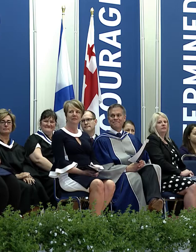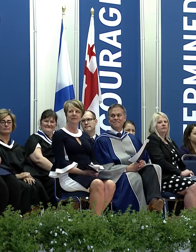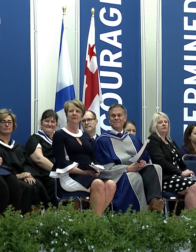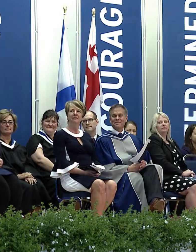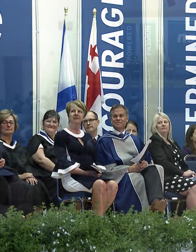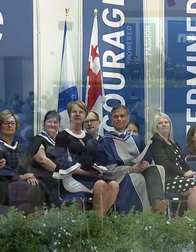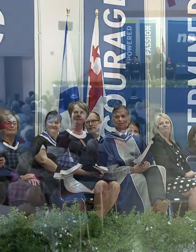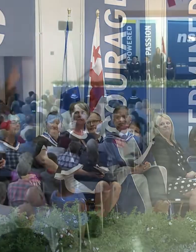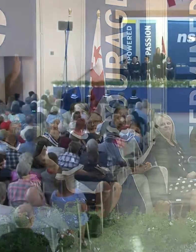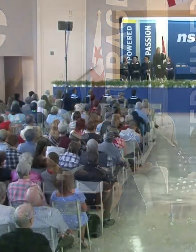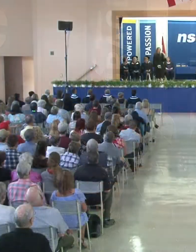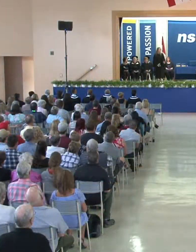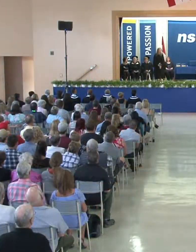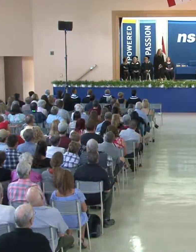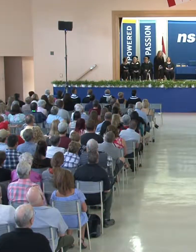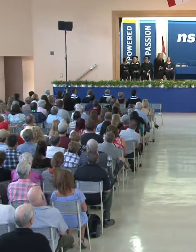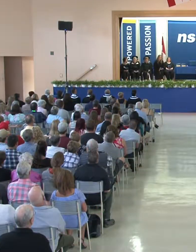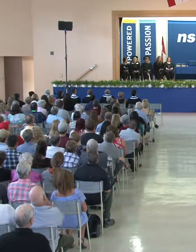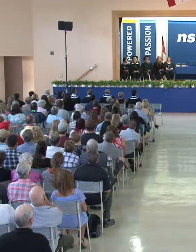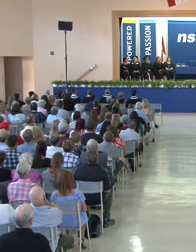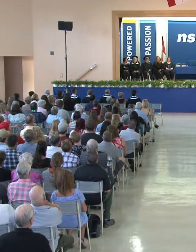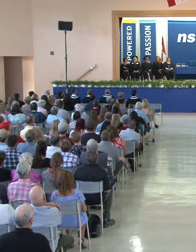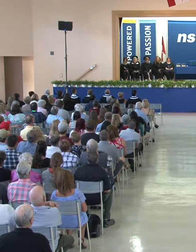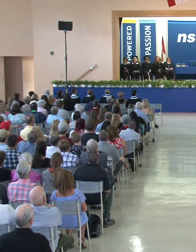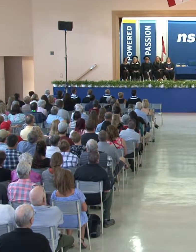Anna Burke, Vice President Academic.